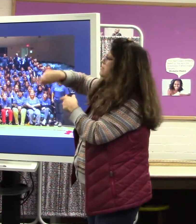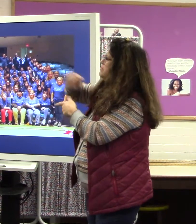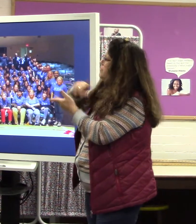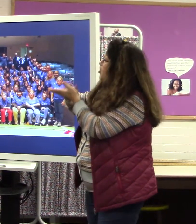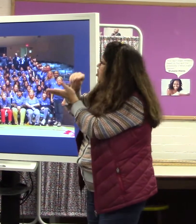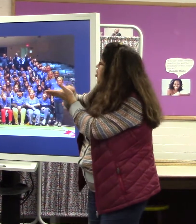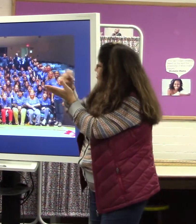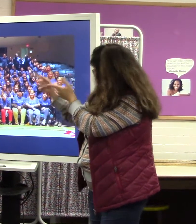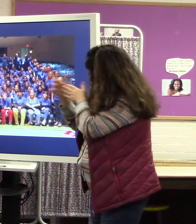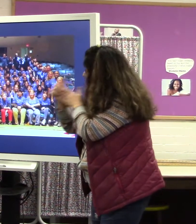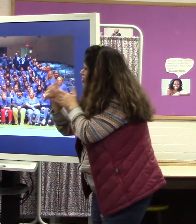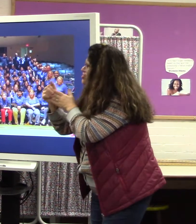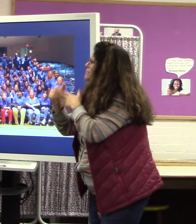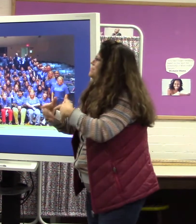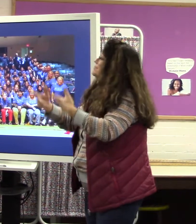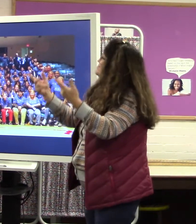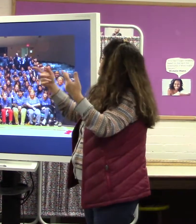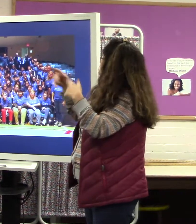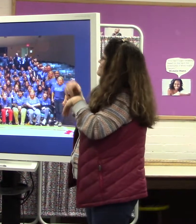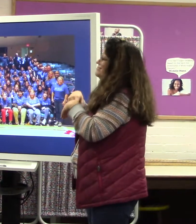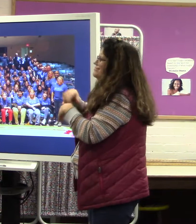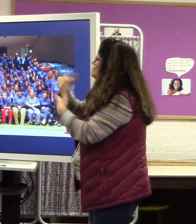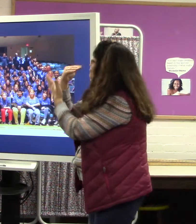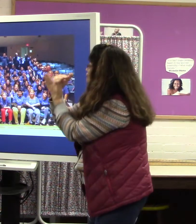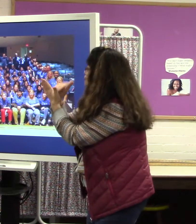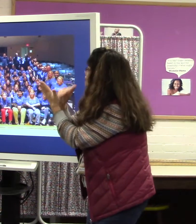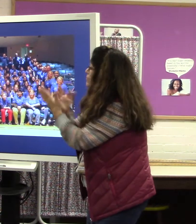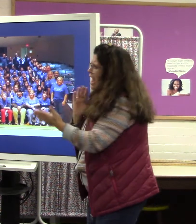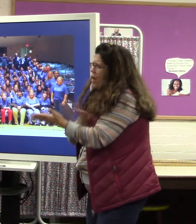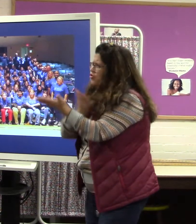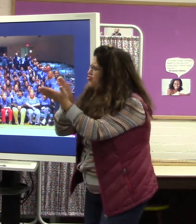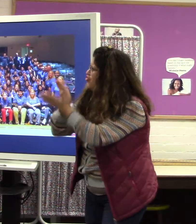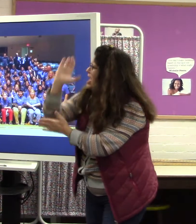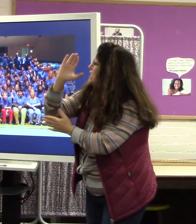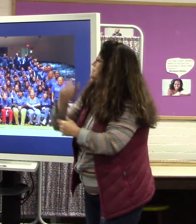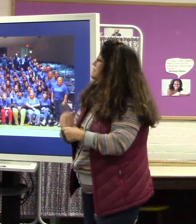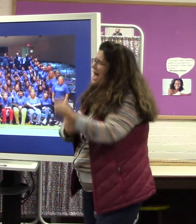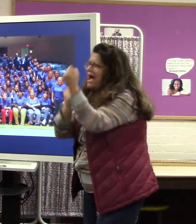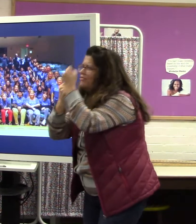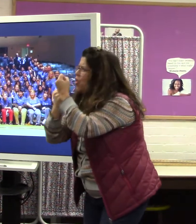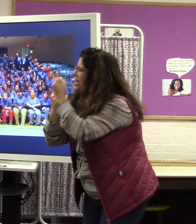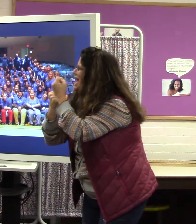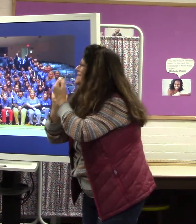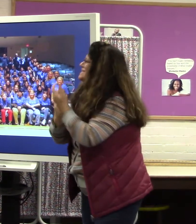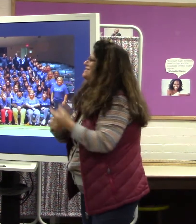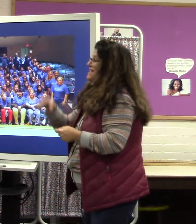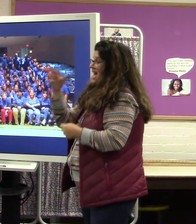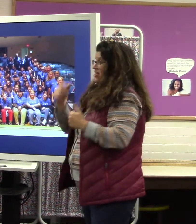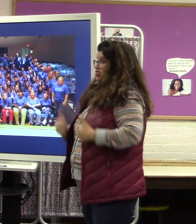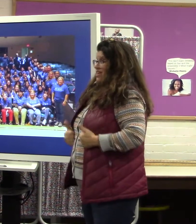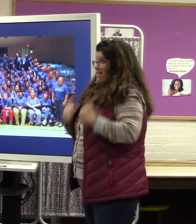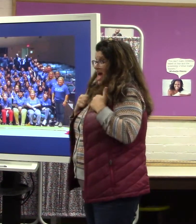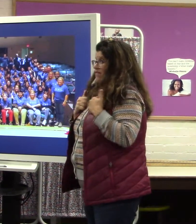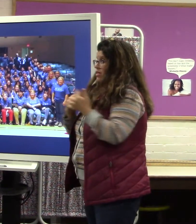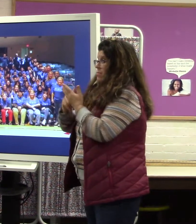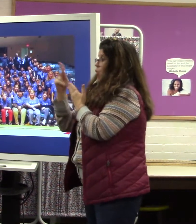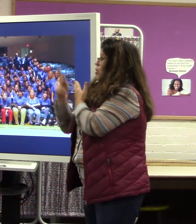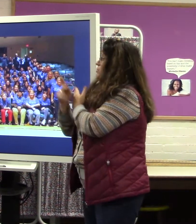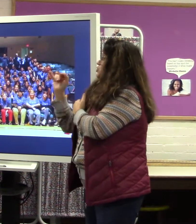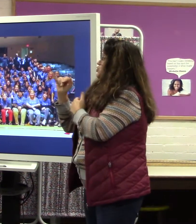the camp was in Minnesota. We learned the same thing: leadership, ambassadorship. How to protect our rights, how to advocate, and really how